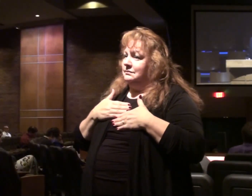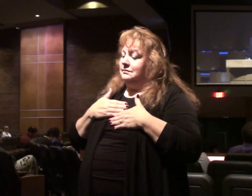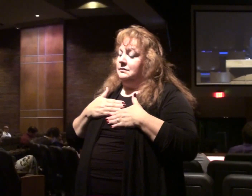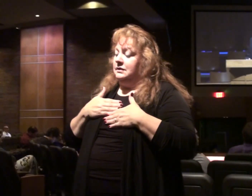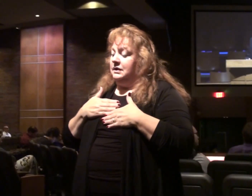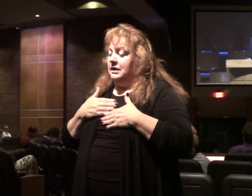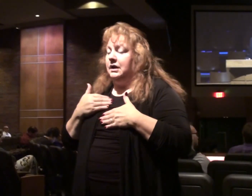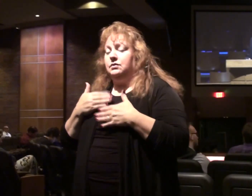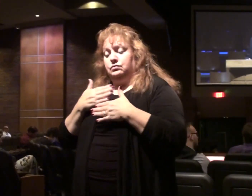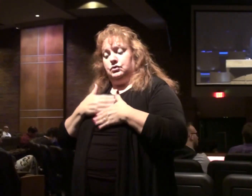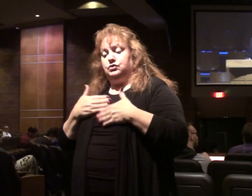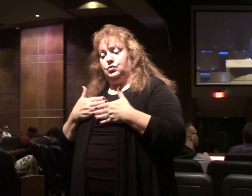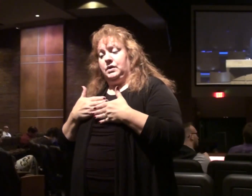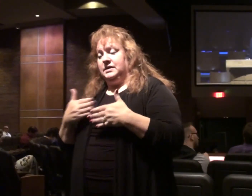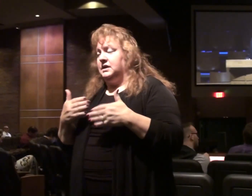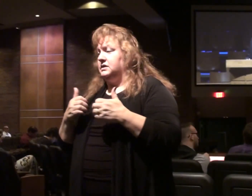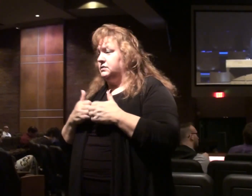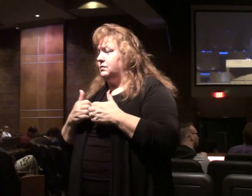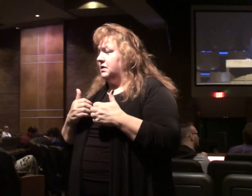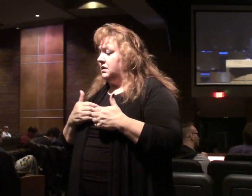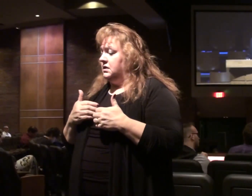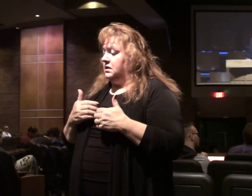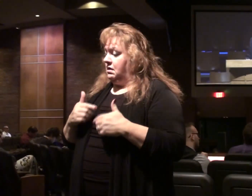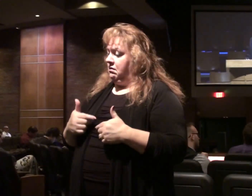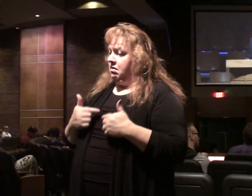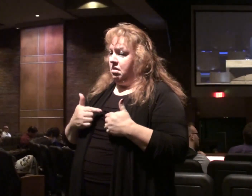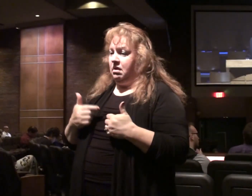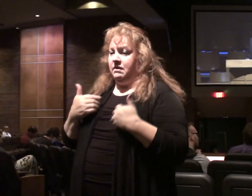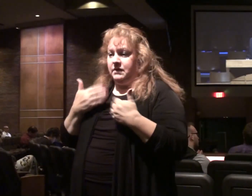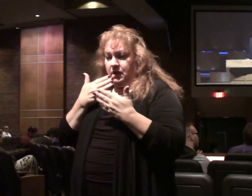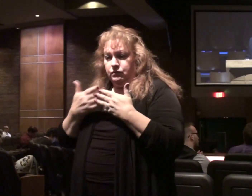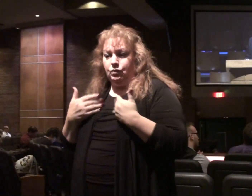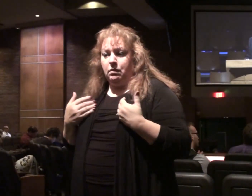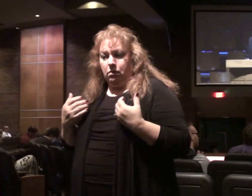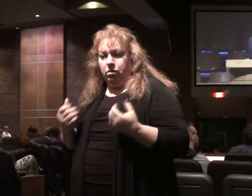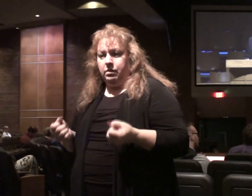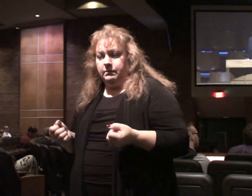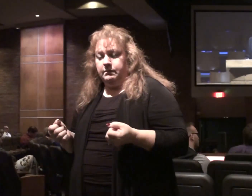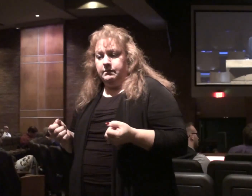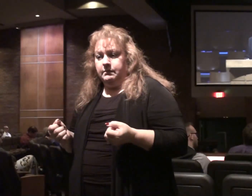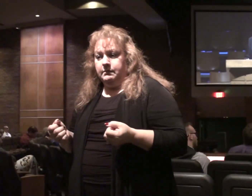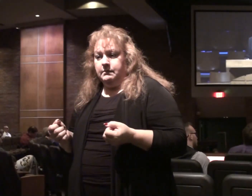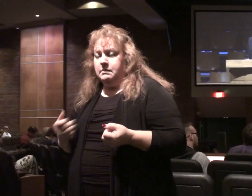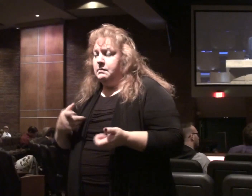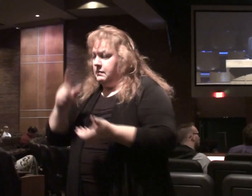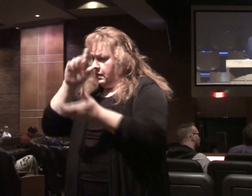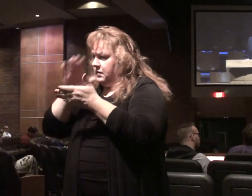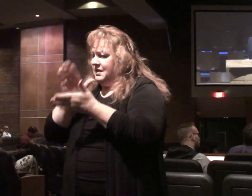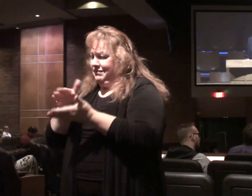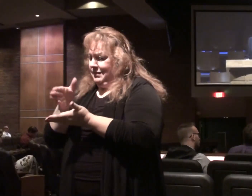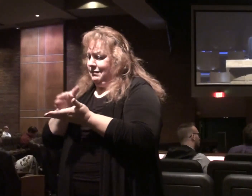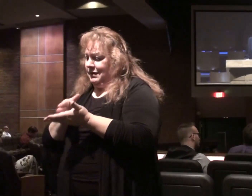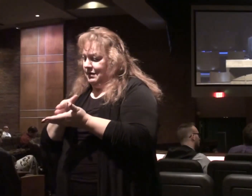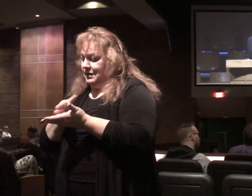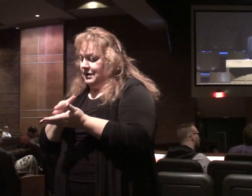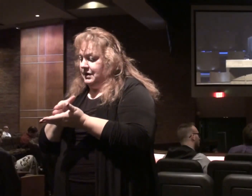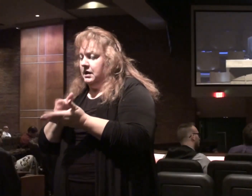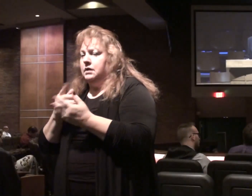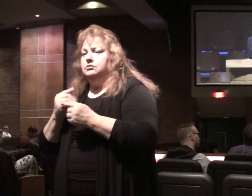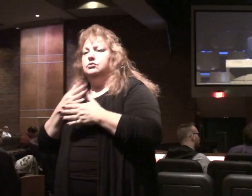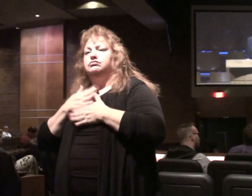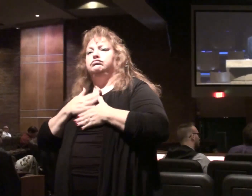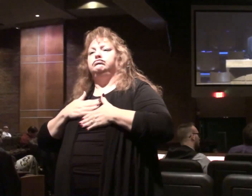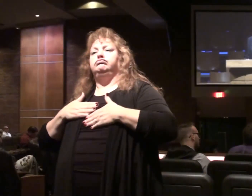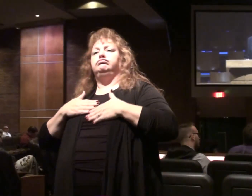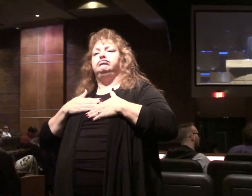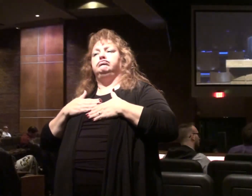And we can enjoy things with our wives while we have good health. I believe those parts. I'm trying to enjoy them, to